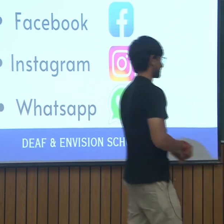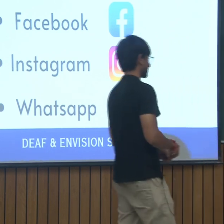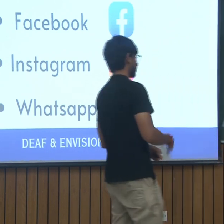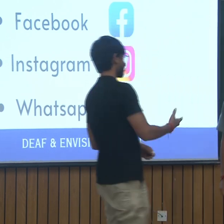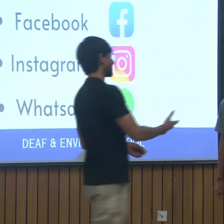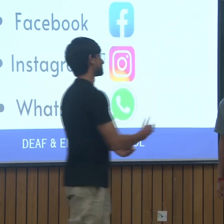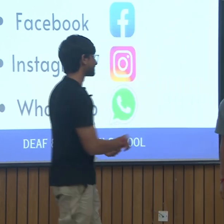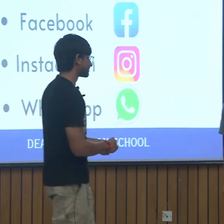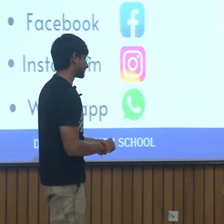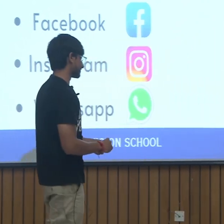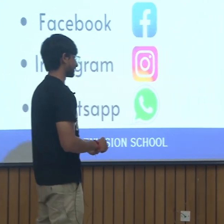So what's your name?